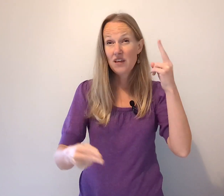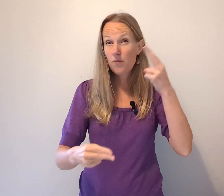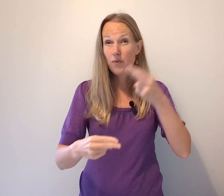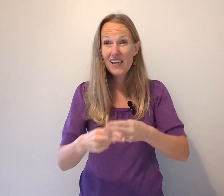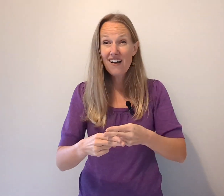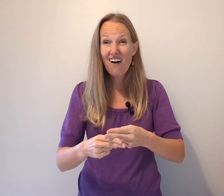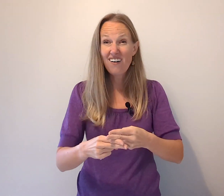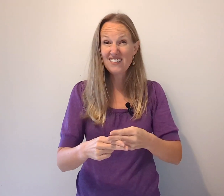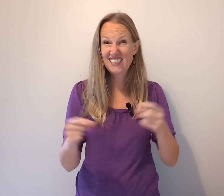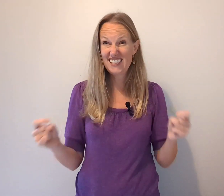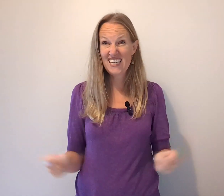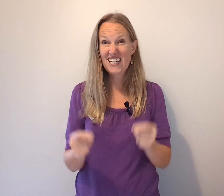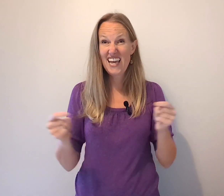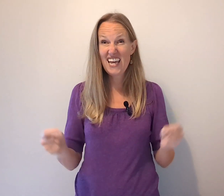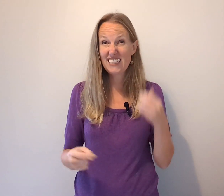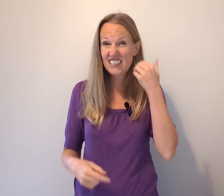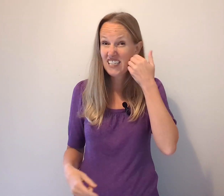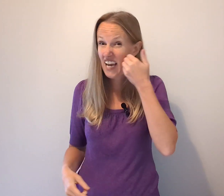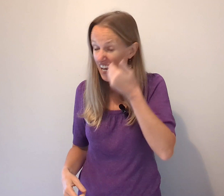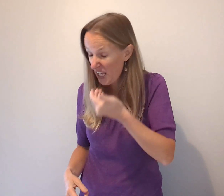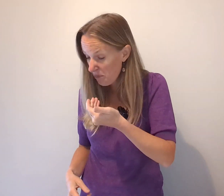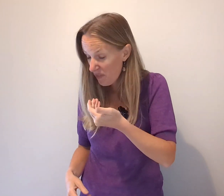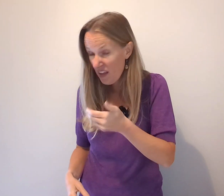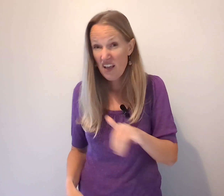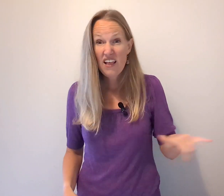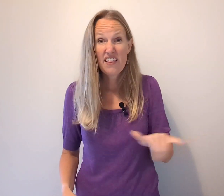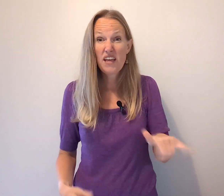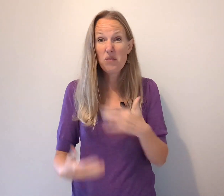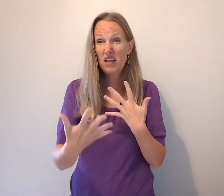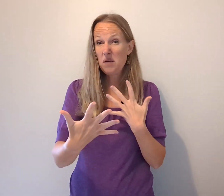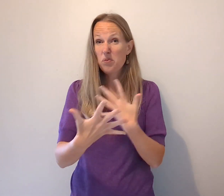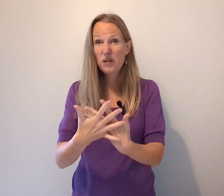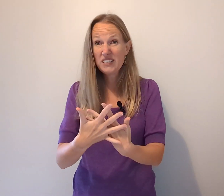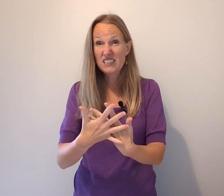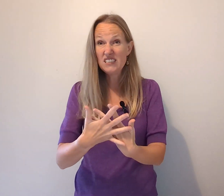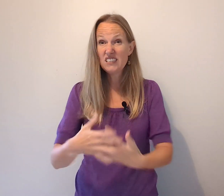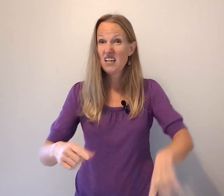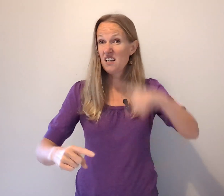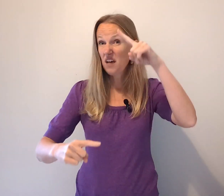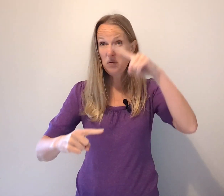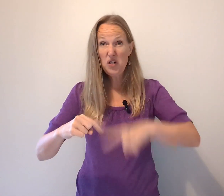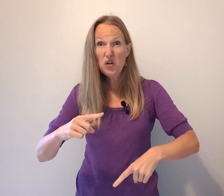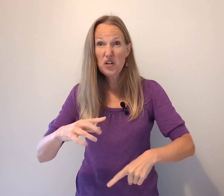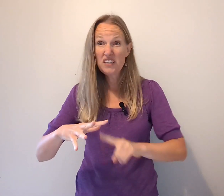that we called sin and shame? They were like prisons that we